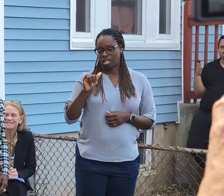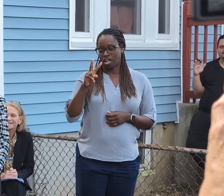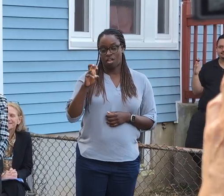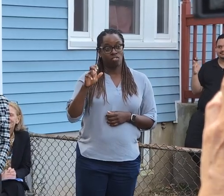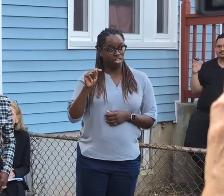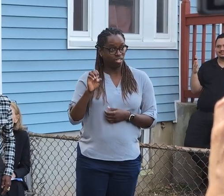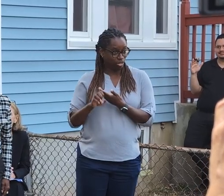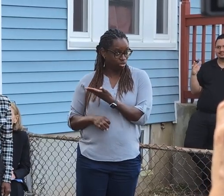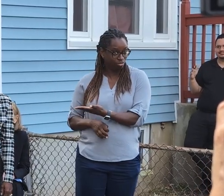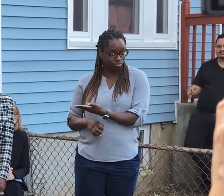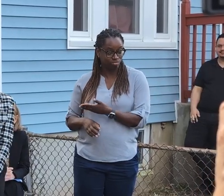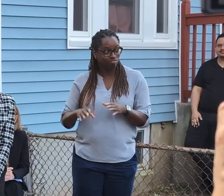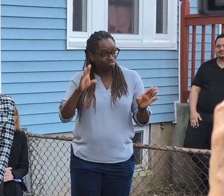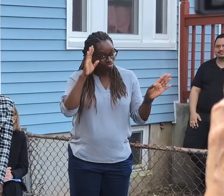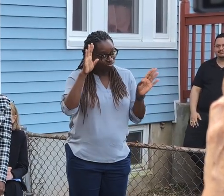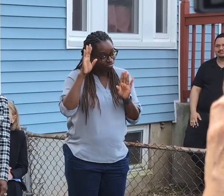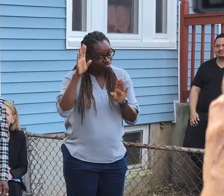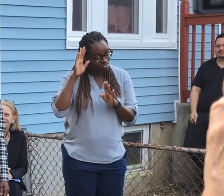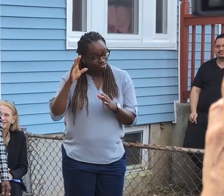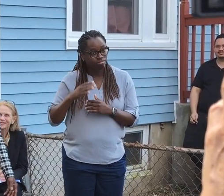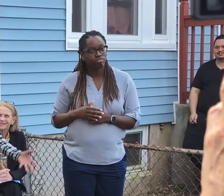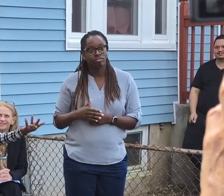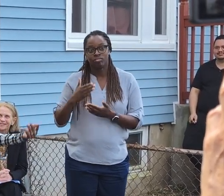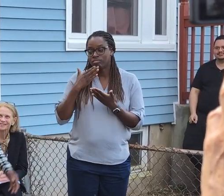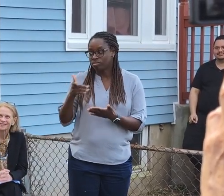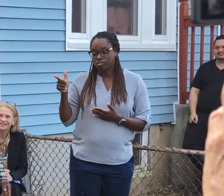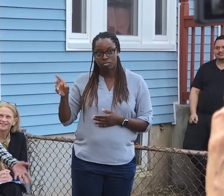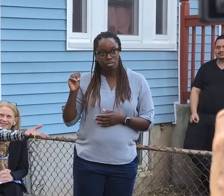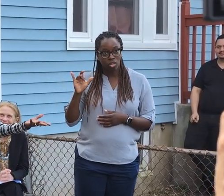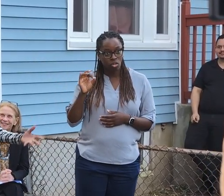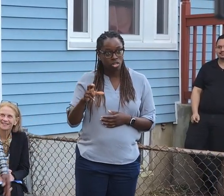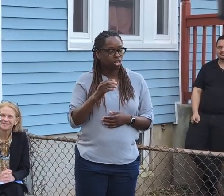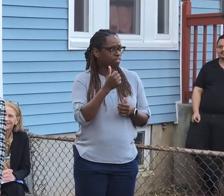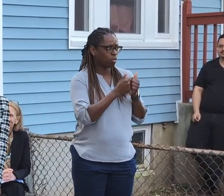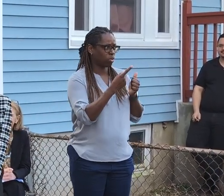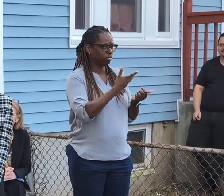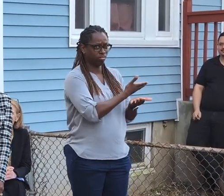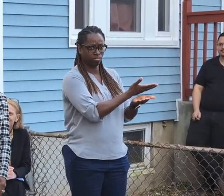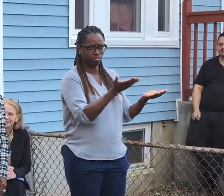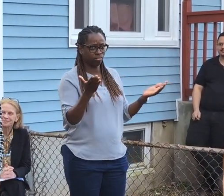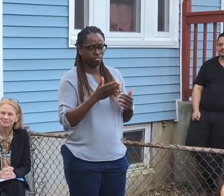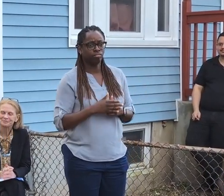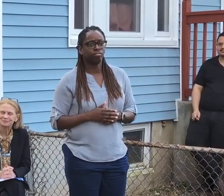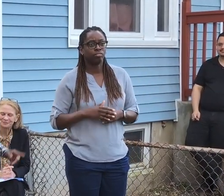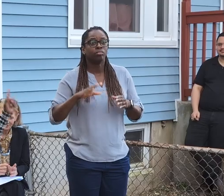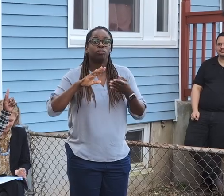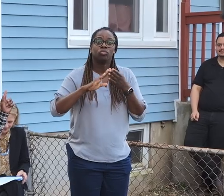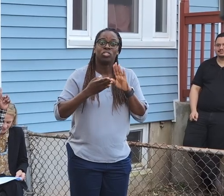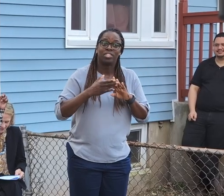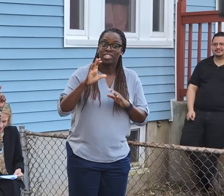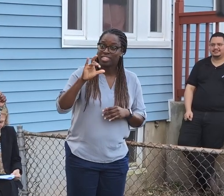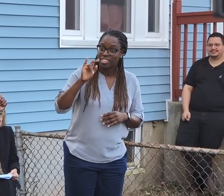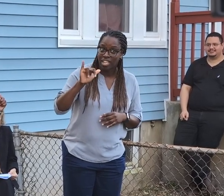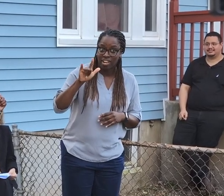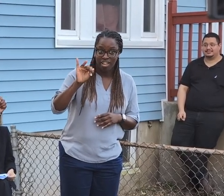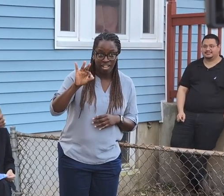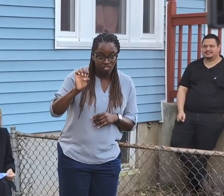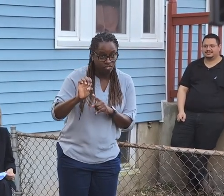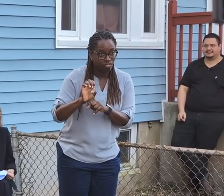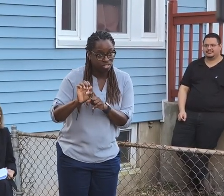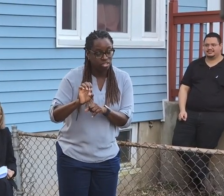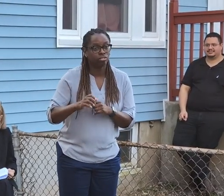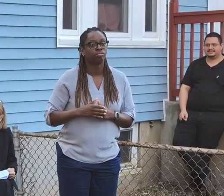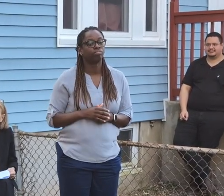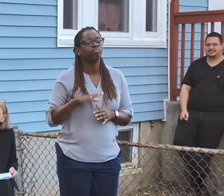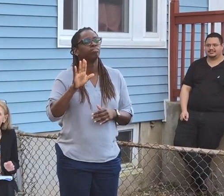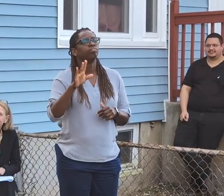Hello, thank you. Thank you, ma'am. Thank you, everybody. Thank you, City Light, BNCLT. And first of all, because